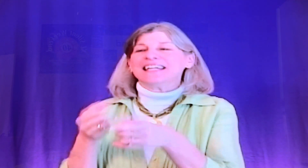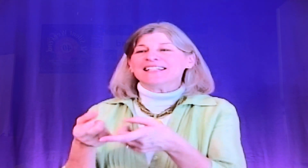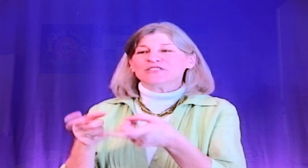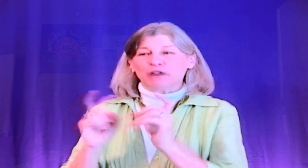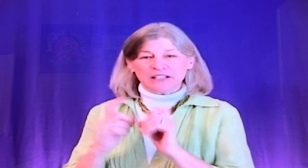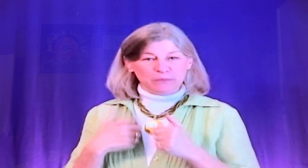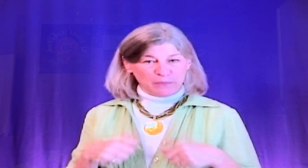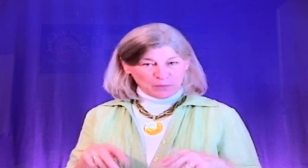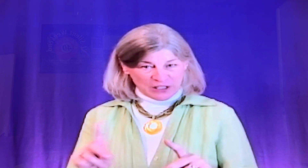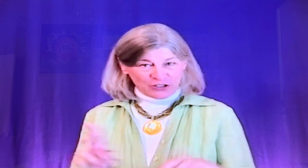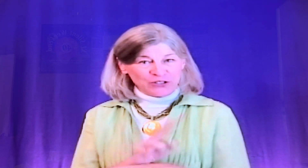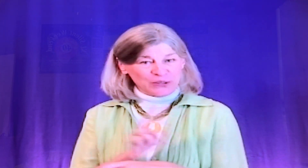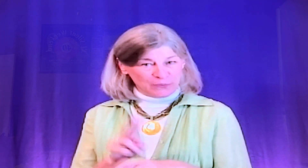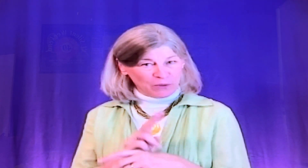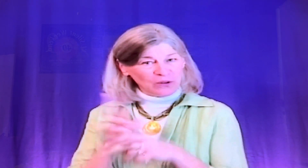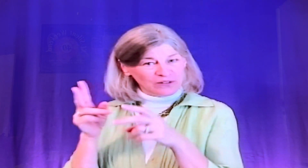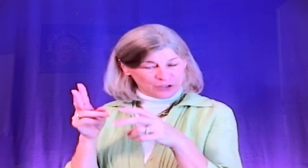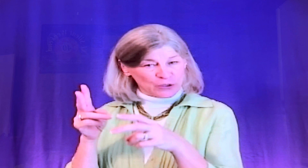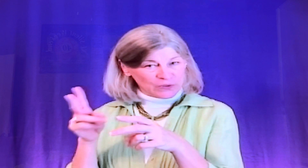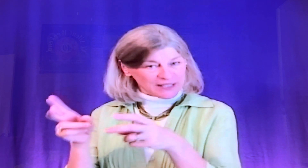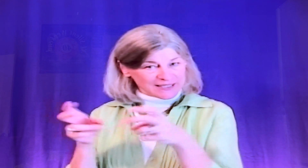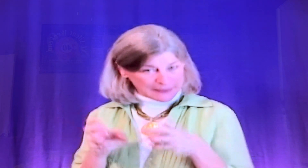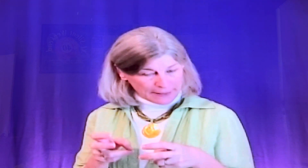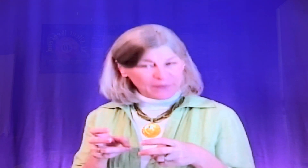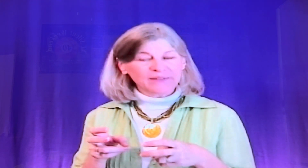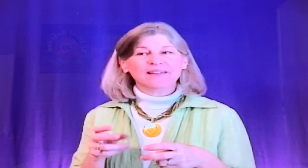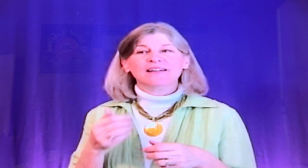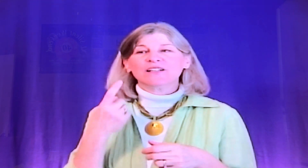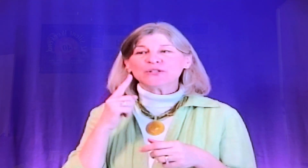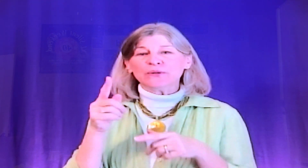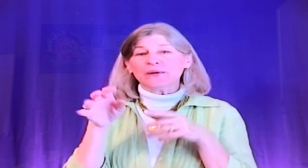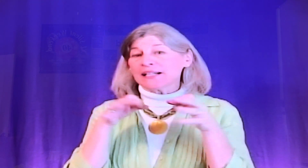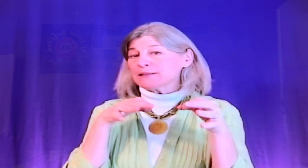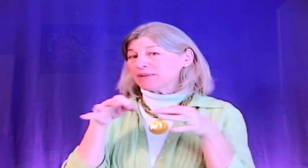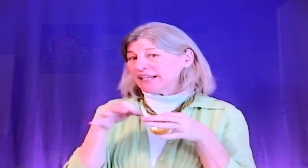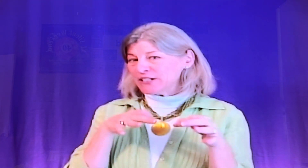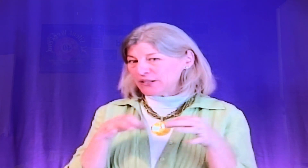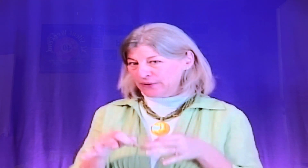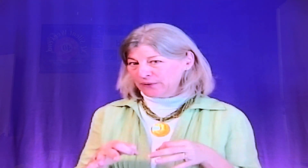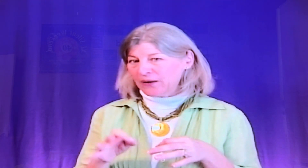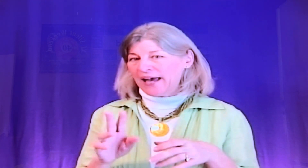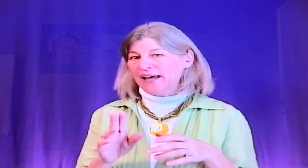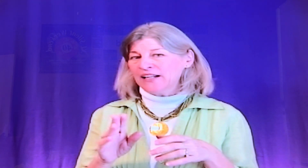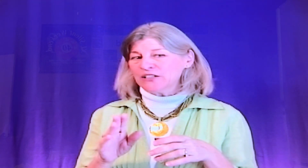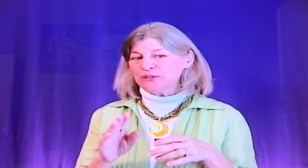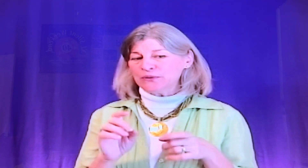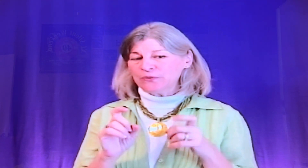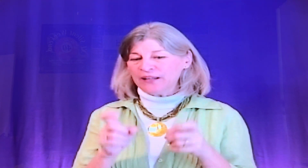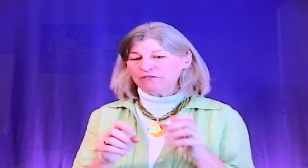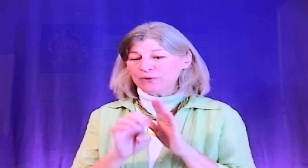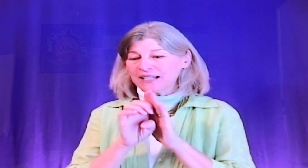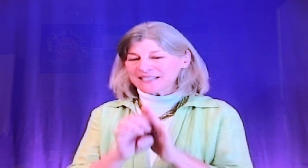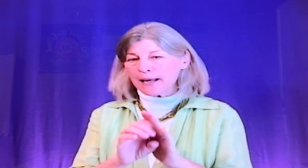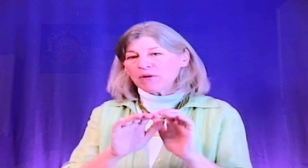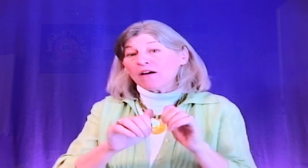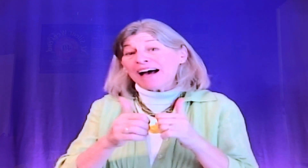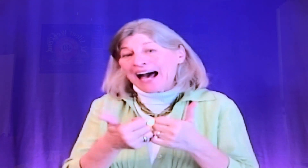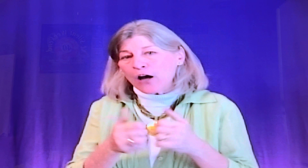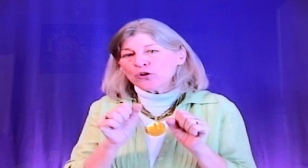He's granted me permission to use this clip to explain to you and to give you an example of how you